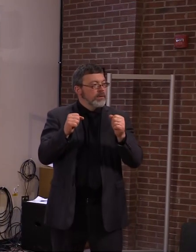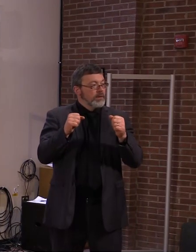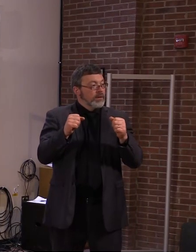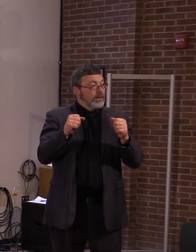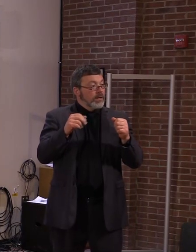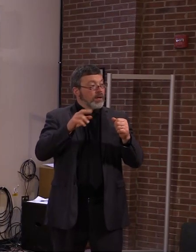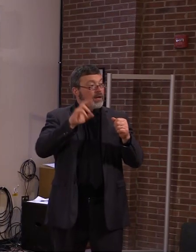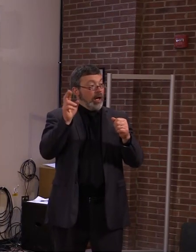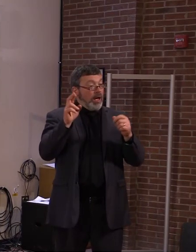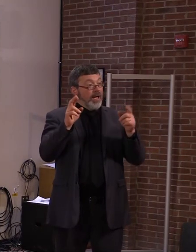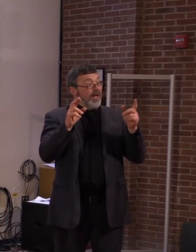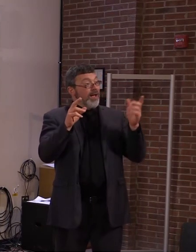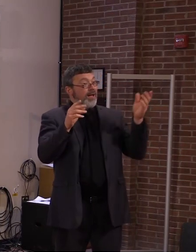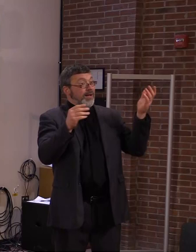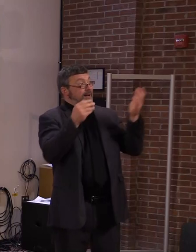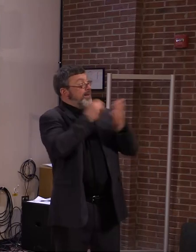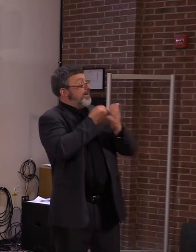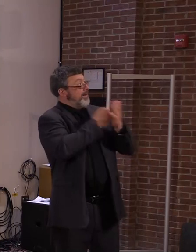from FEMA at this point.